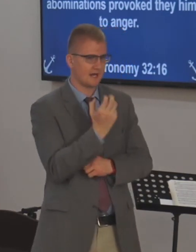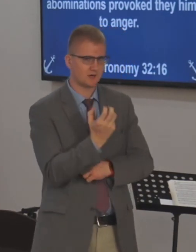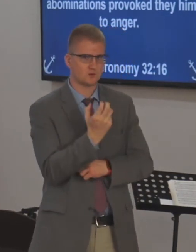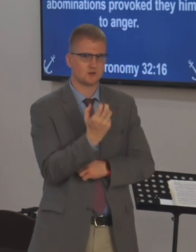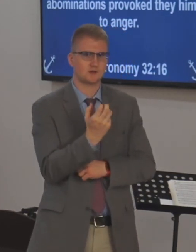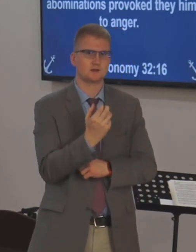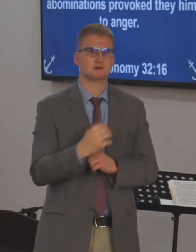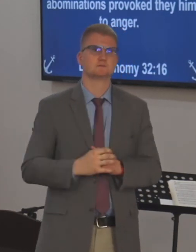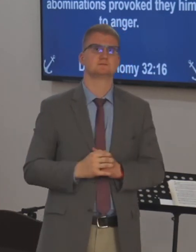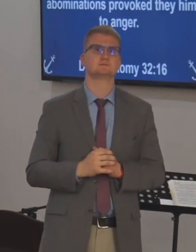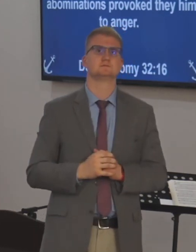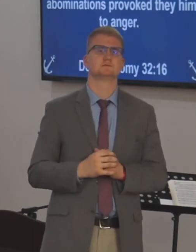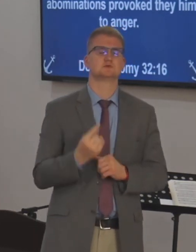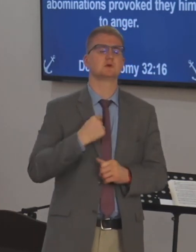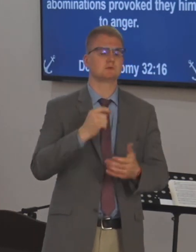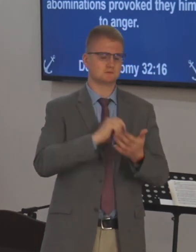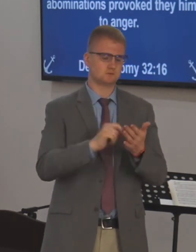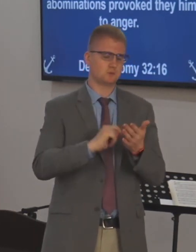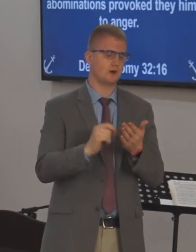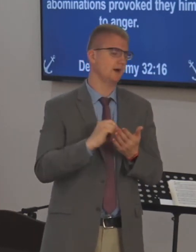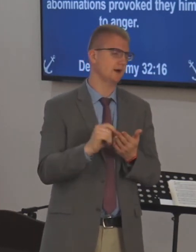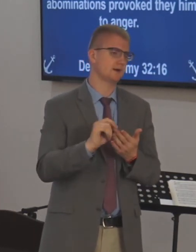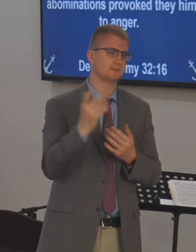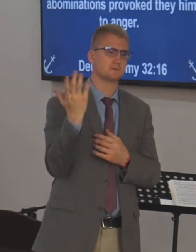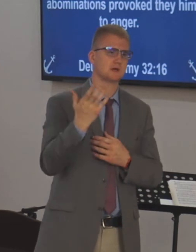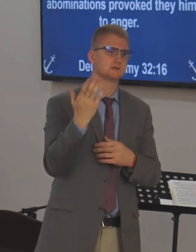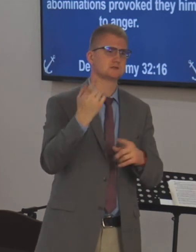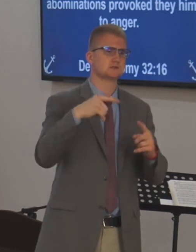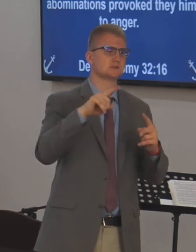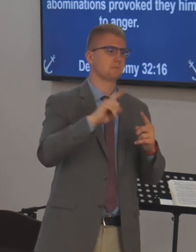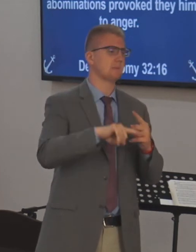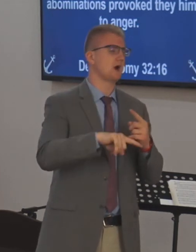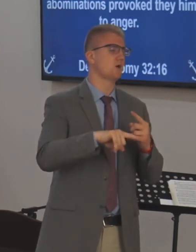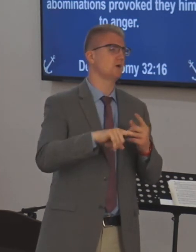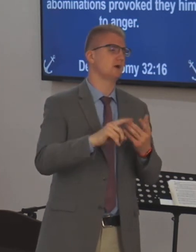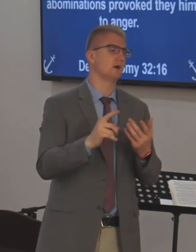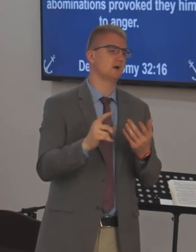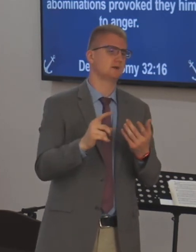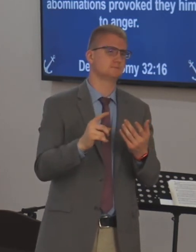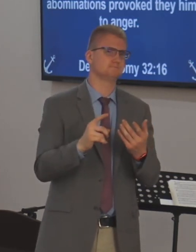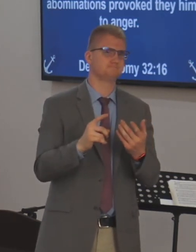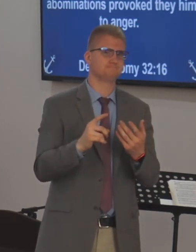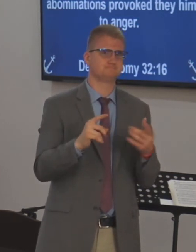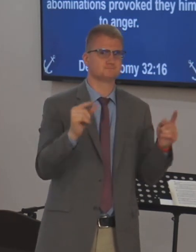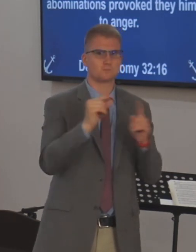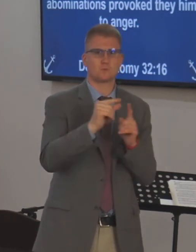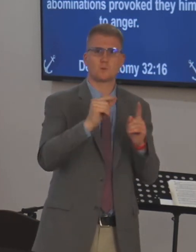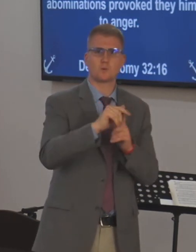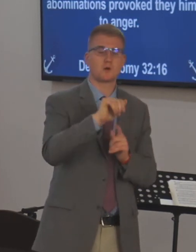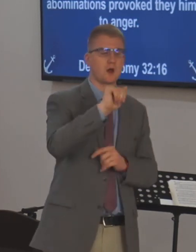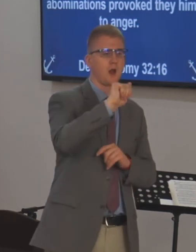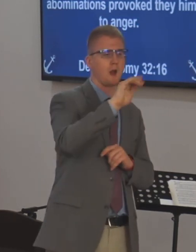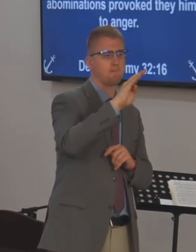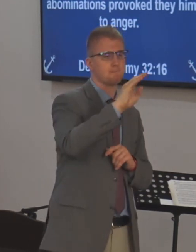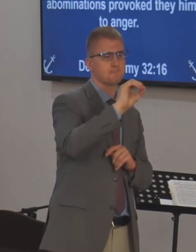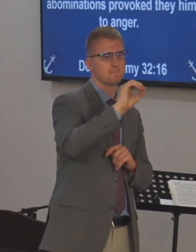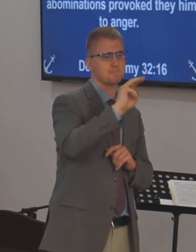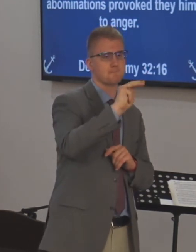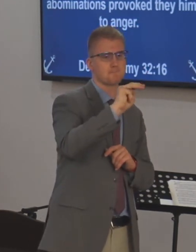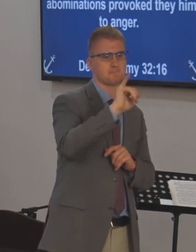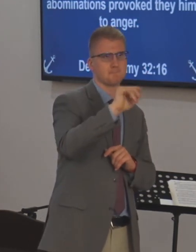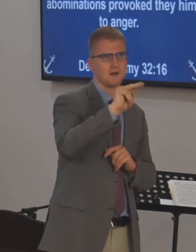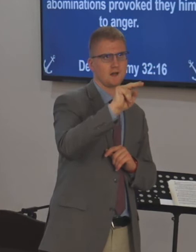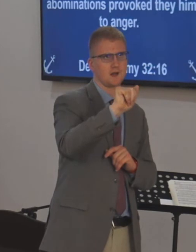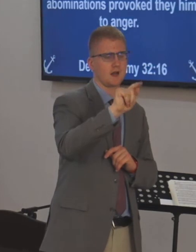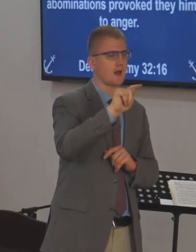on abominations. All the abominations in the Bible. We got a lot of abominations. You know what abomination is? Strange gods are